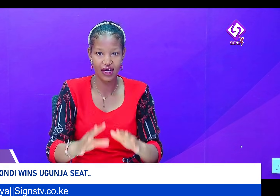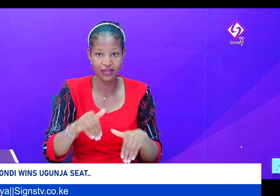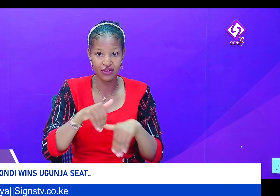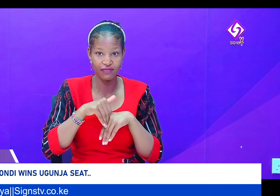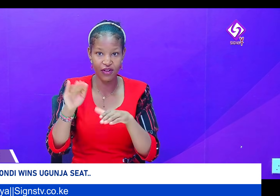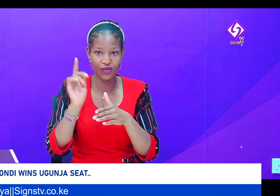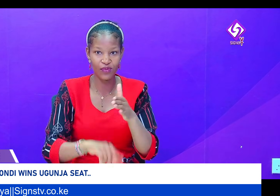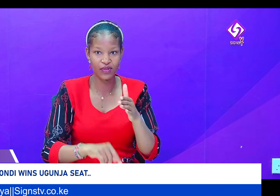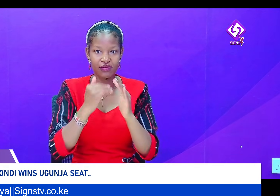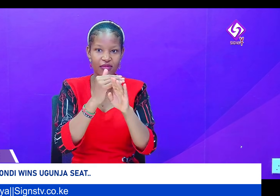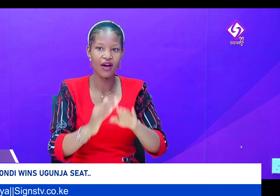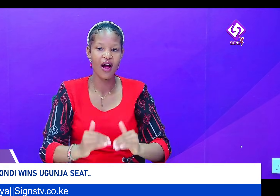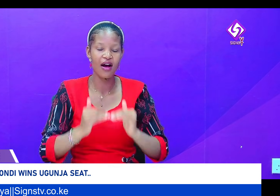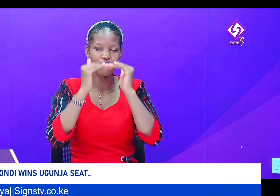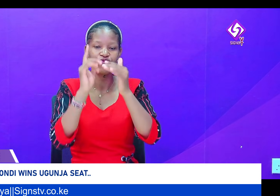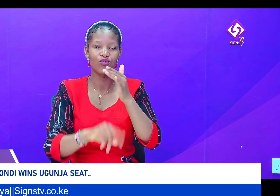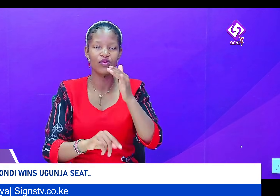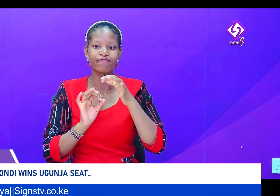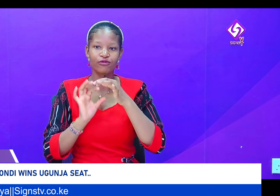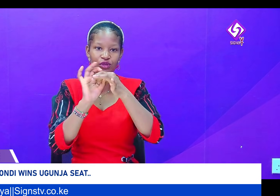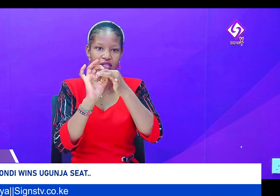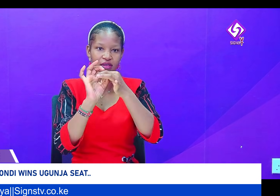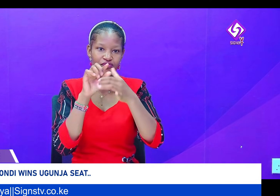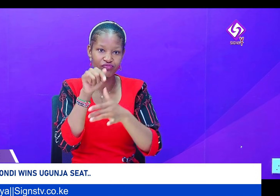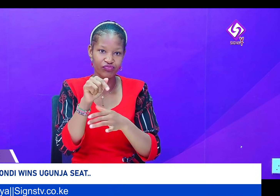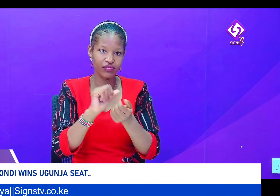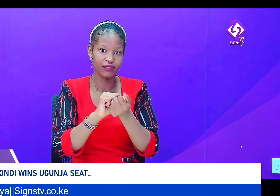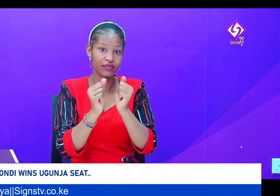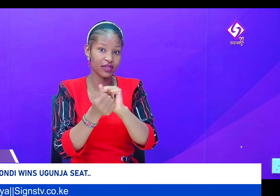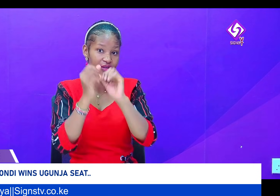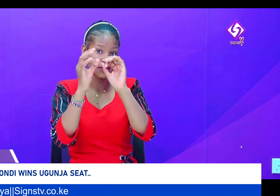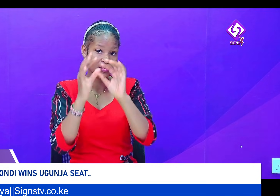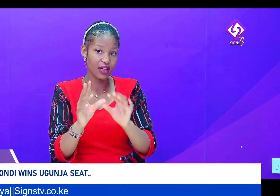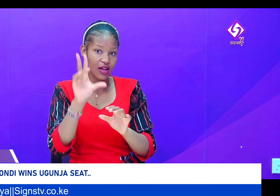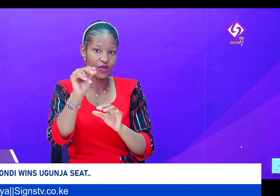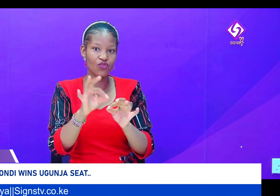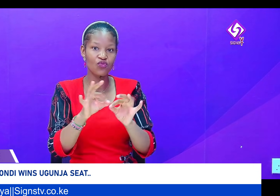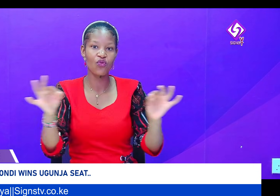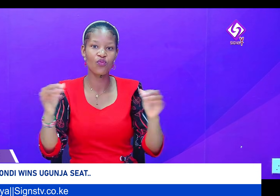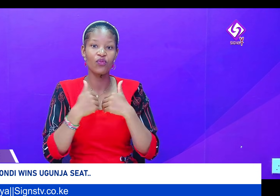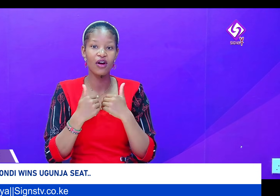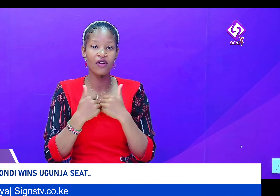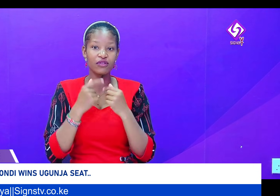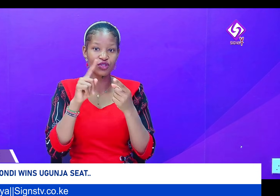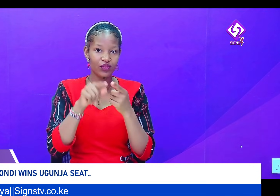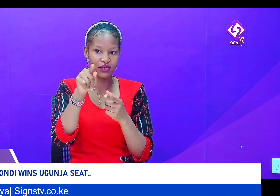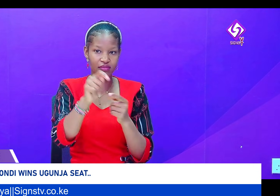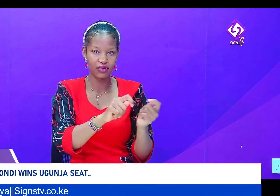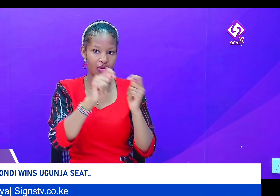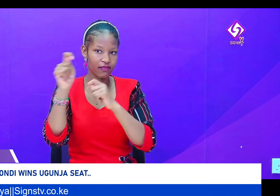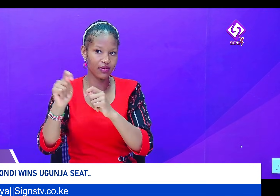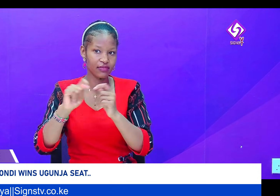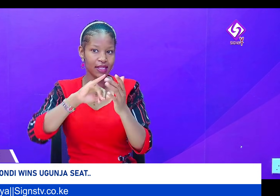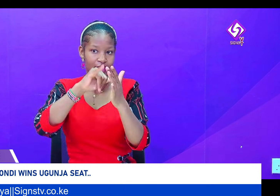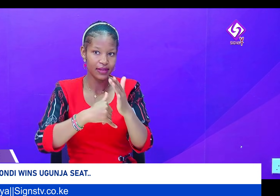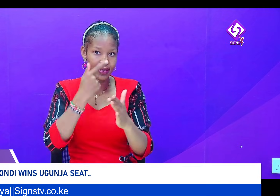gives relief to teachers following promotion. Now, under the change, teachers no longer have to be transferred just because